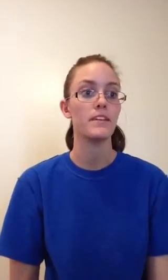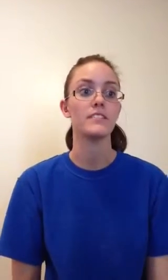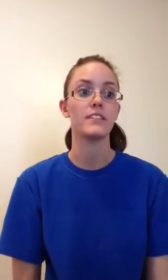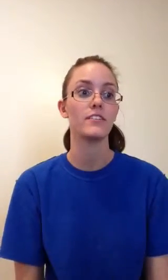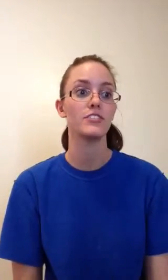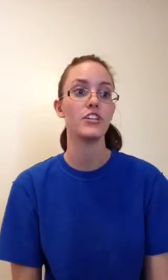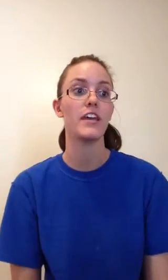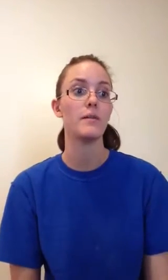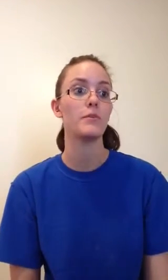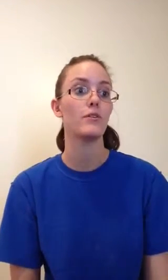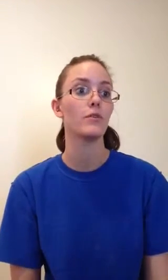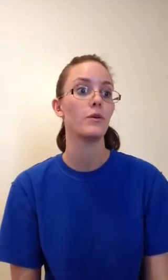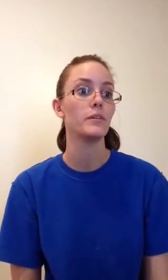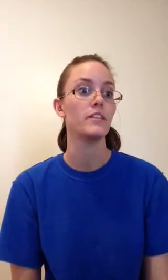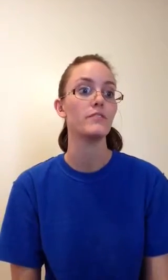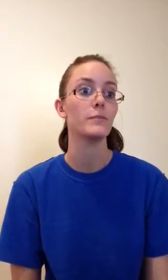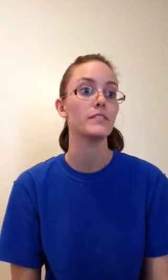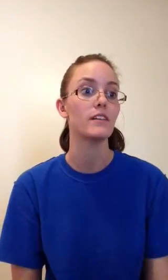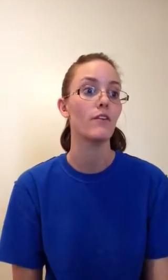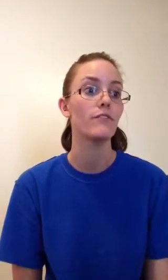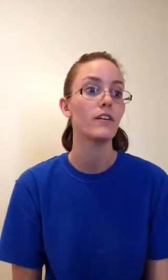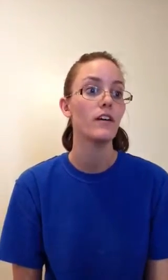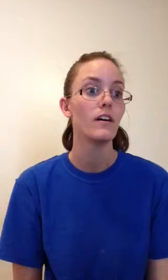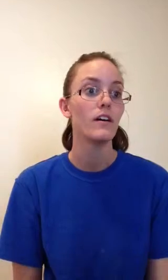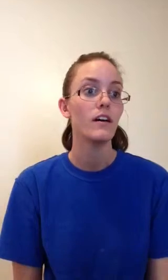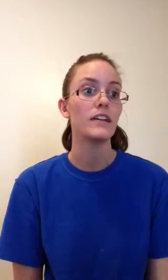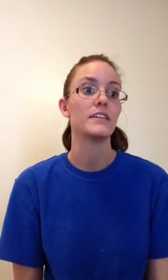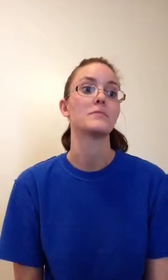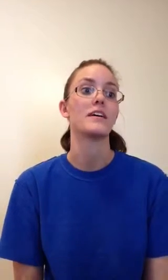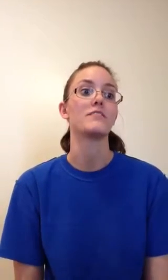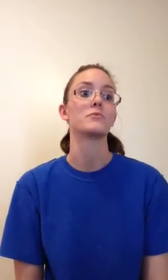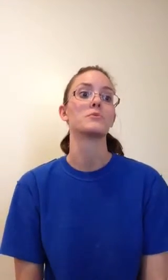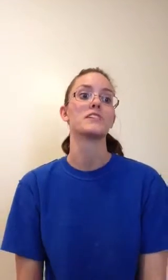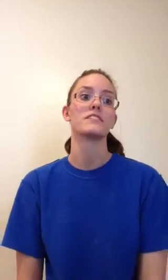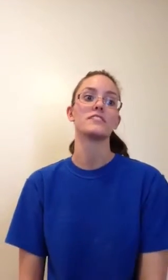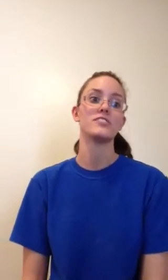Yes, technology can be overwhelming, even for myself. At times I have trouble with technology.